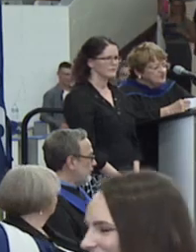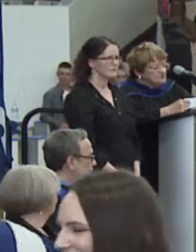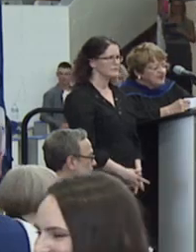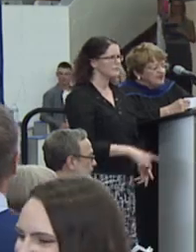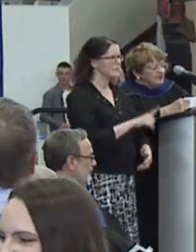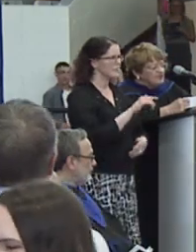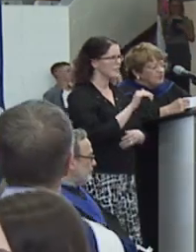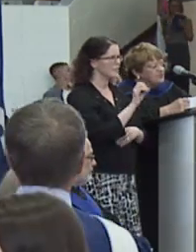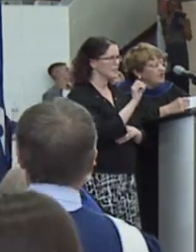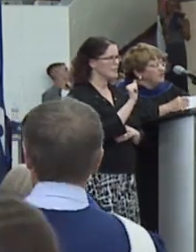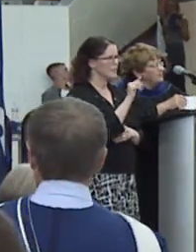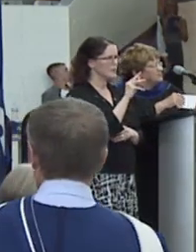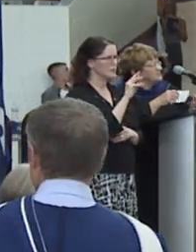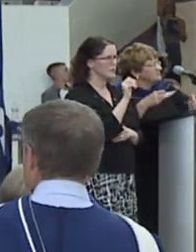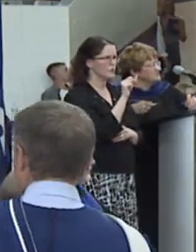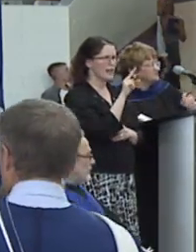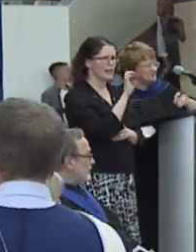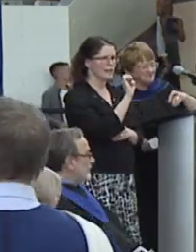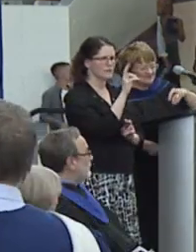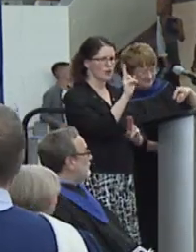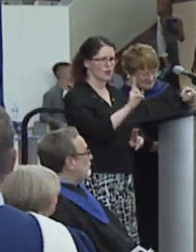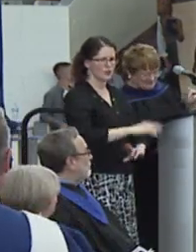Lisa McCrae with honors.